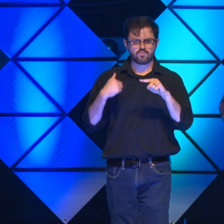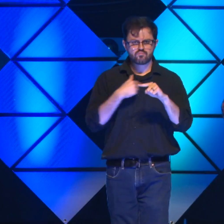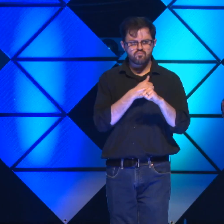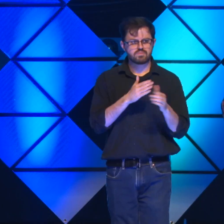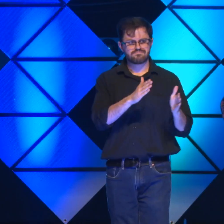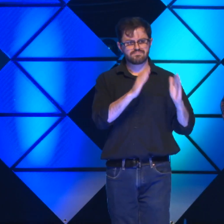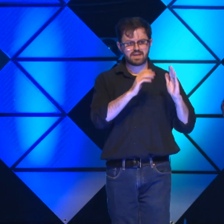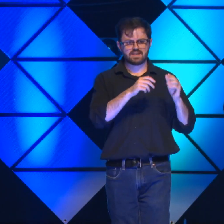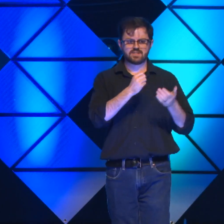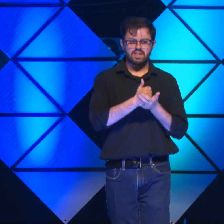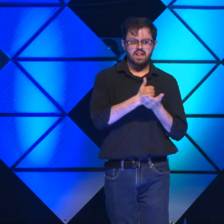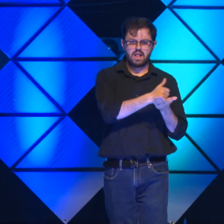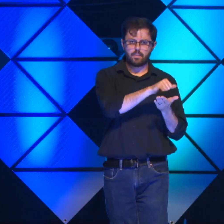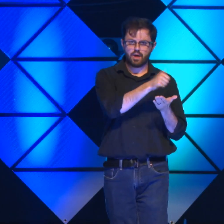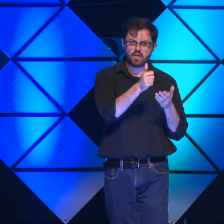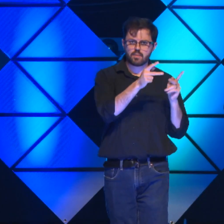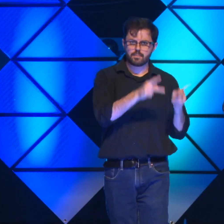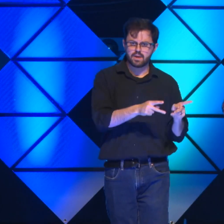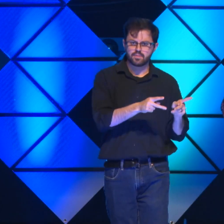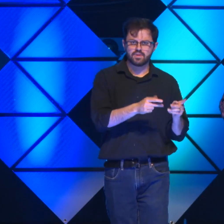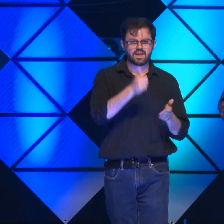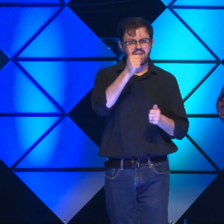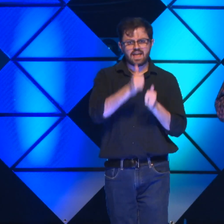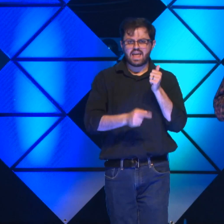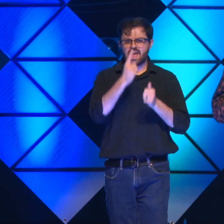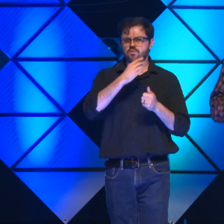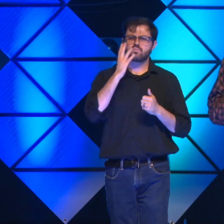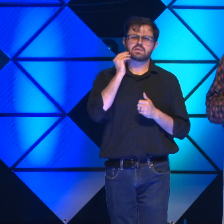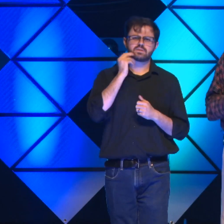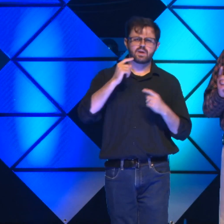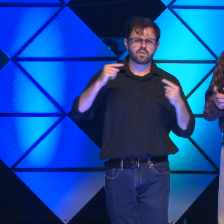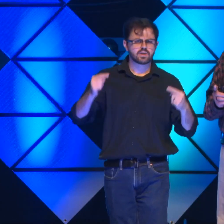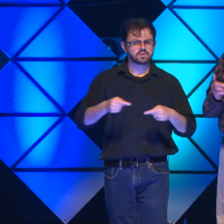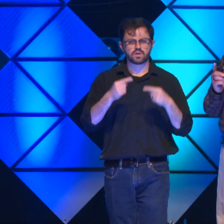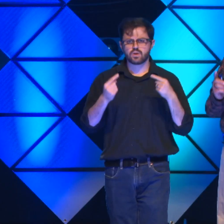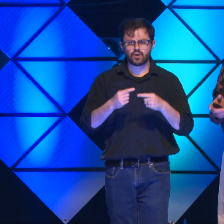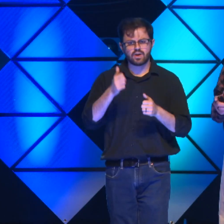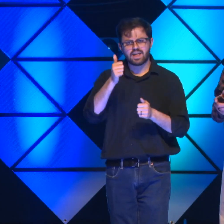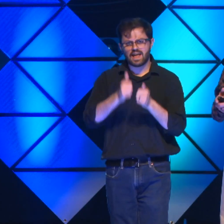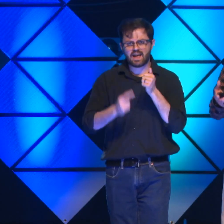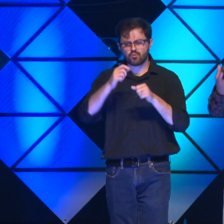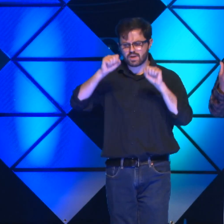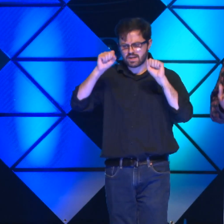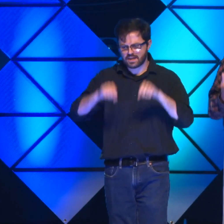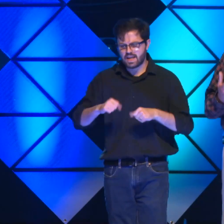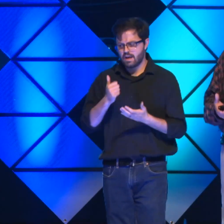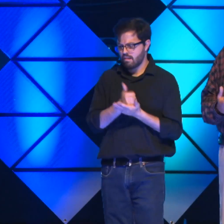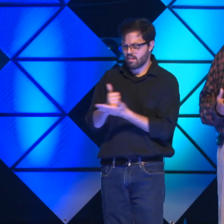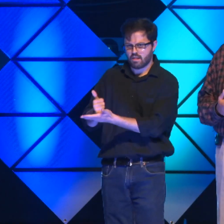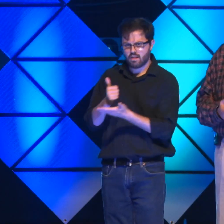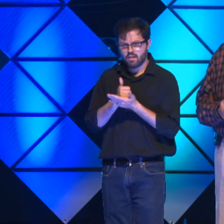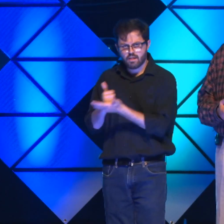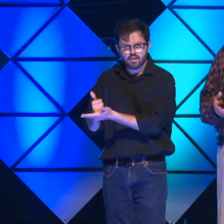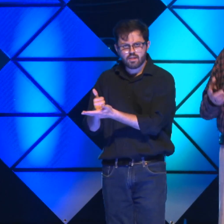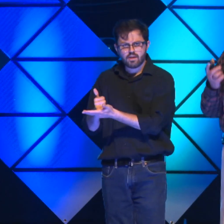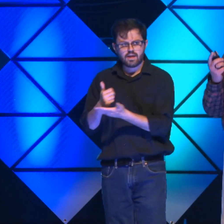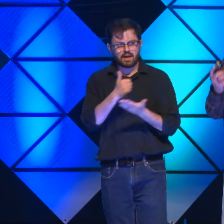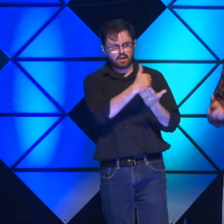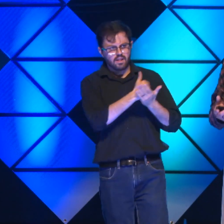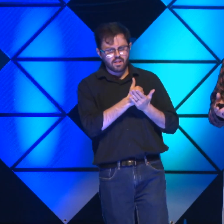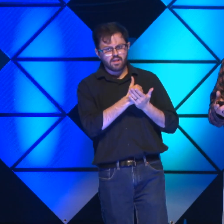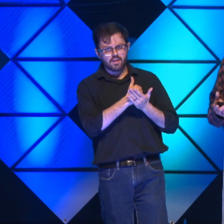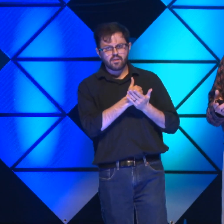Everyone's going to experience hurt. Everyone can be helped along the road. Loss is part of the human experience, and